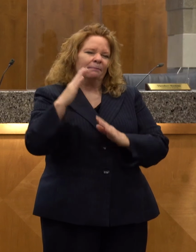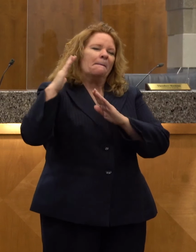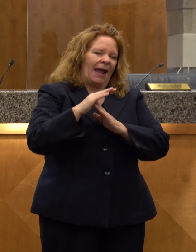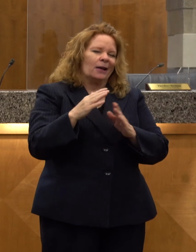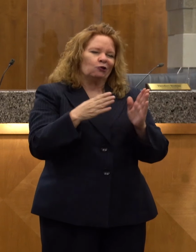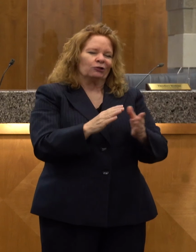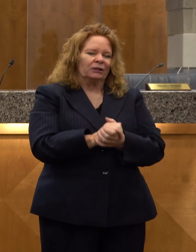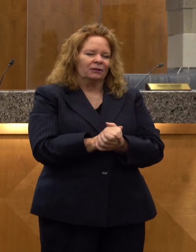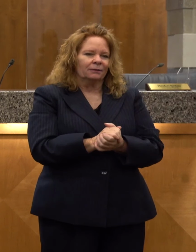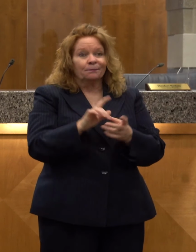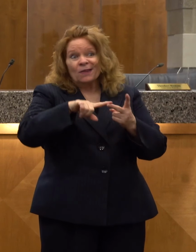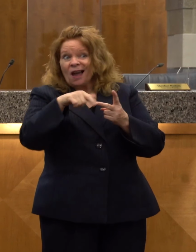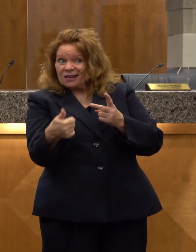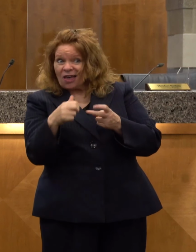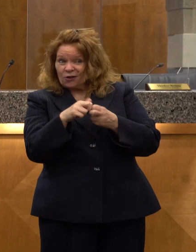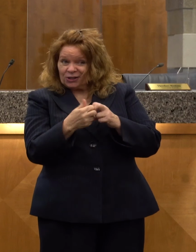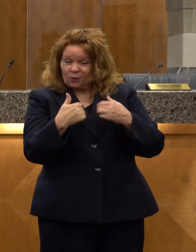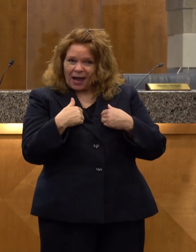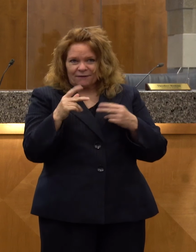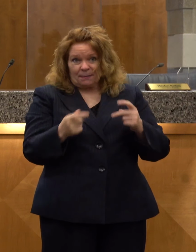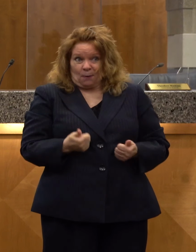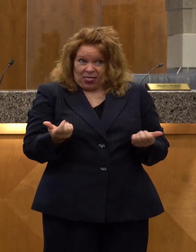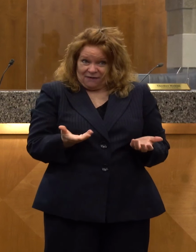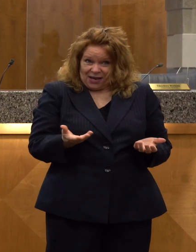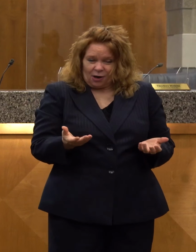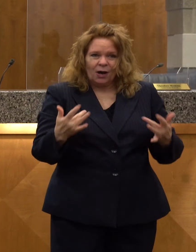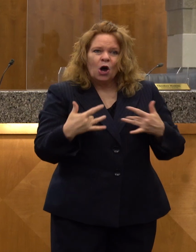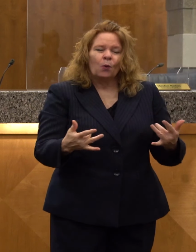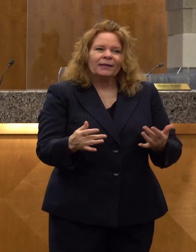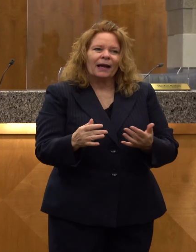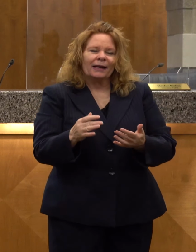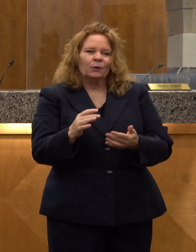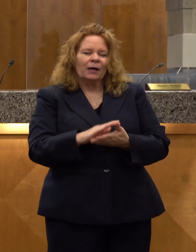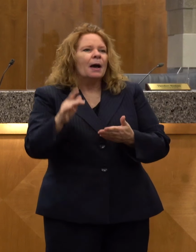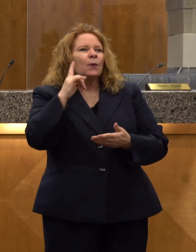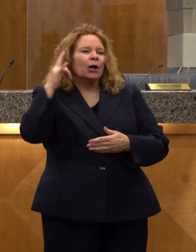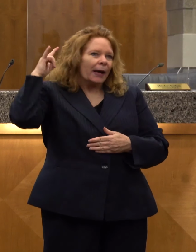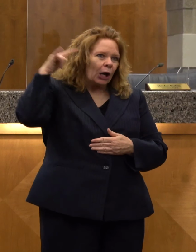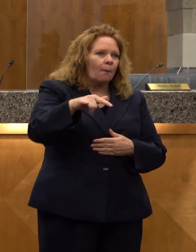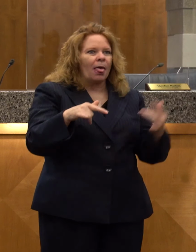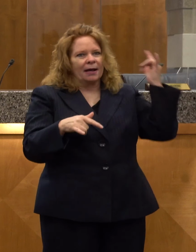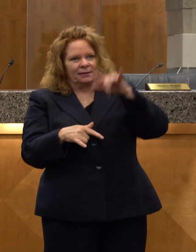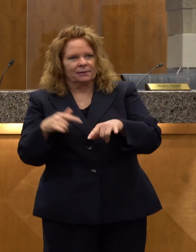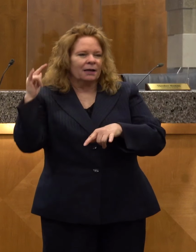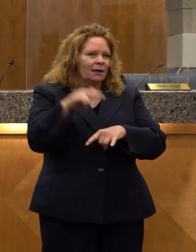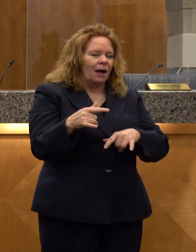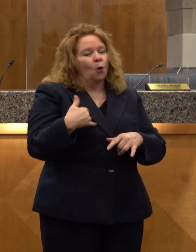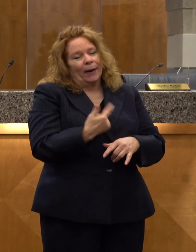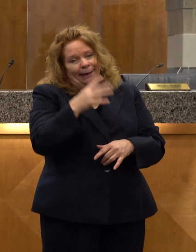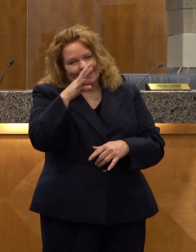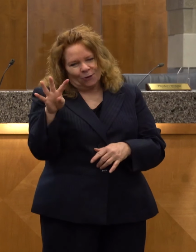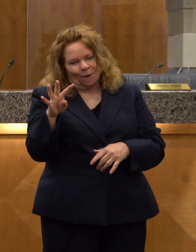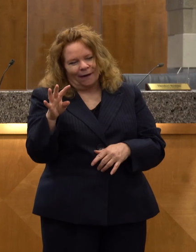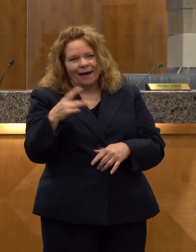Another issue that we have, and for those of us who live in the area, we tend to tune it out, but we hear those airplanes coming and going. I have